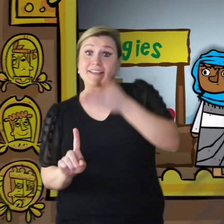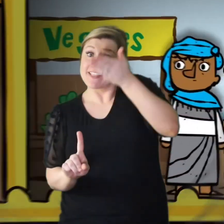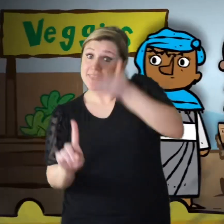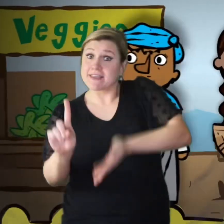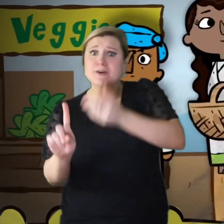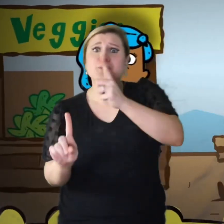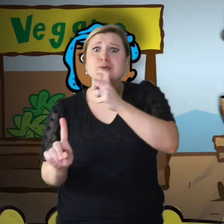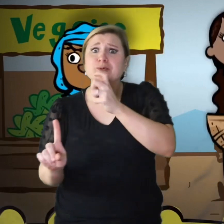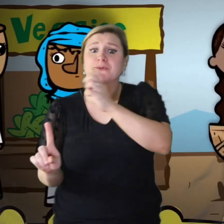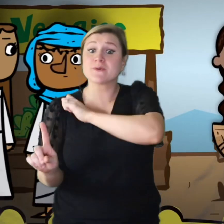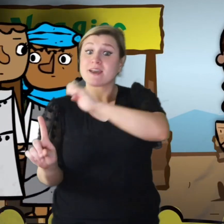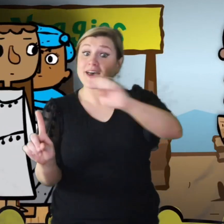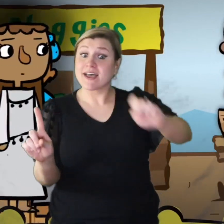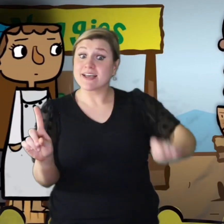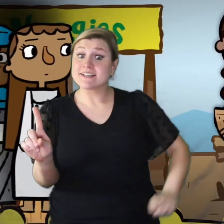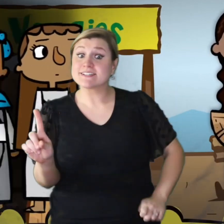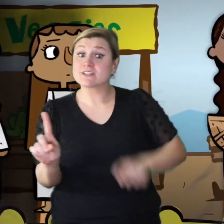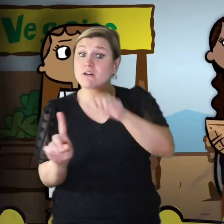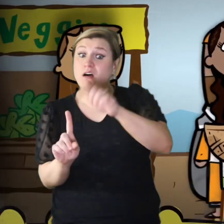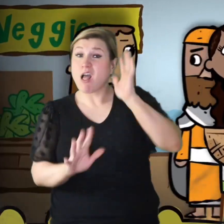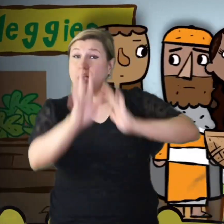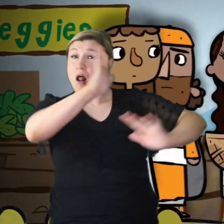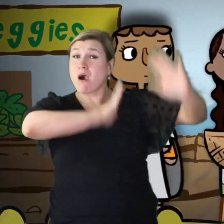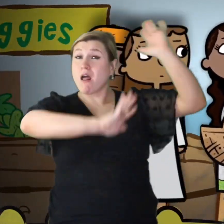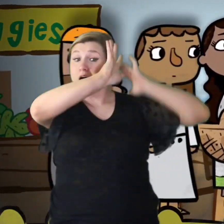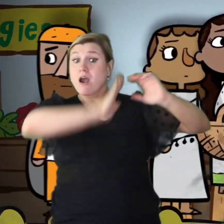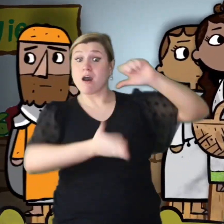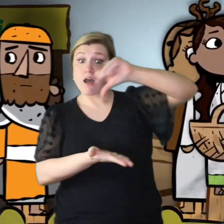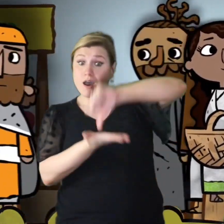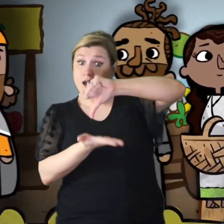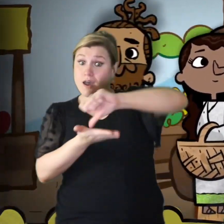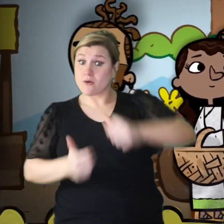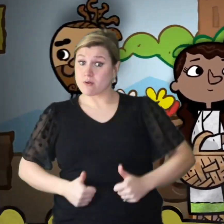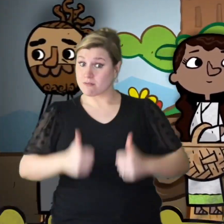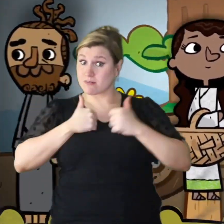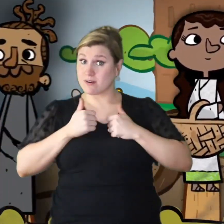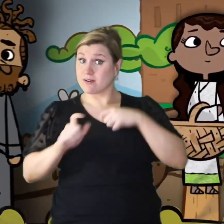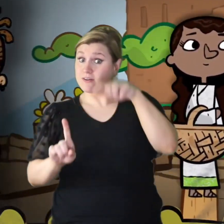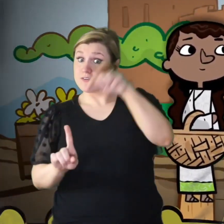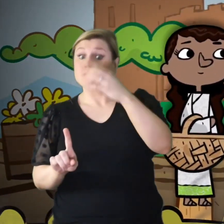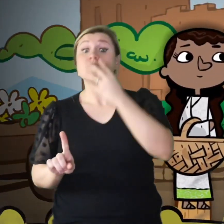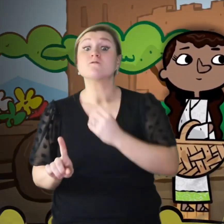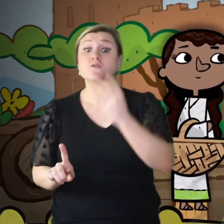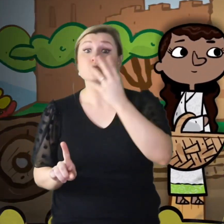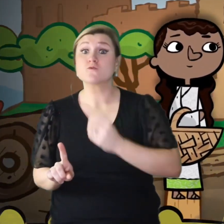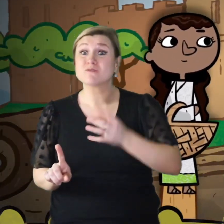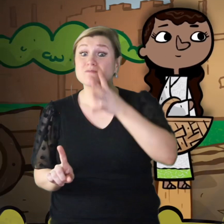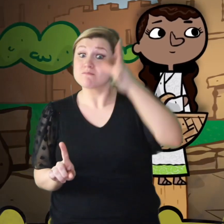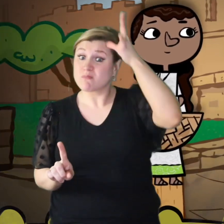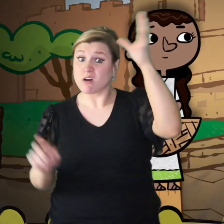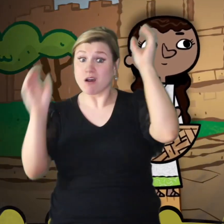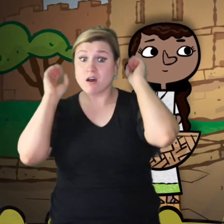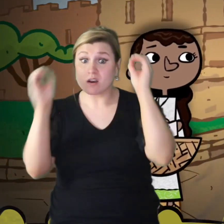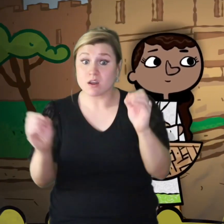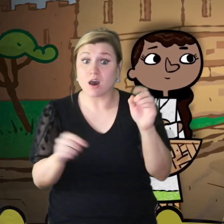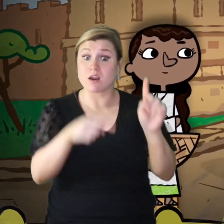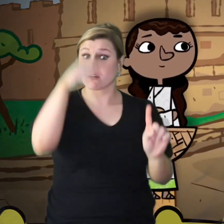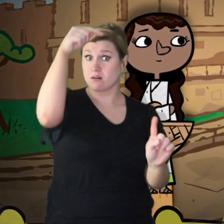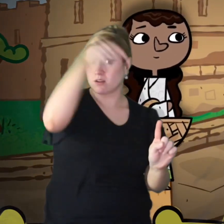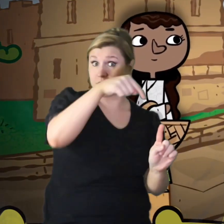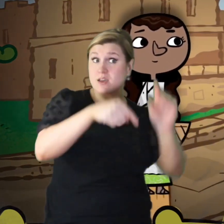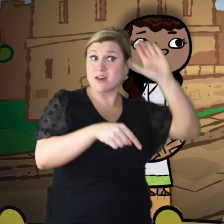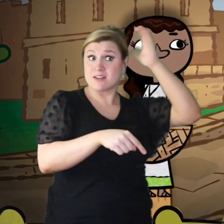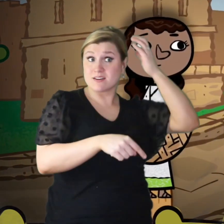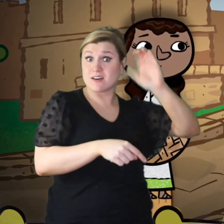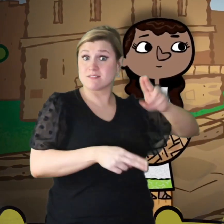This is Esther, who was a Jewish orphan who lived in Persia during the reign of King Xerxes. Esther was